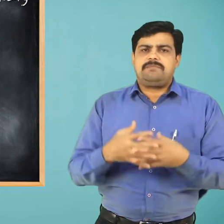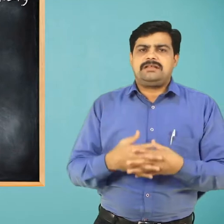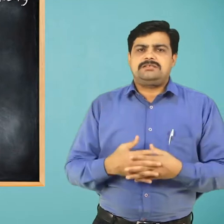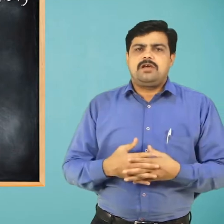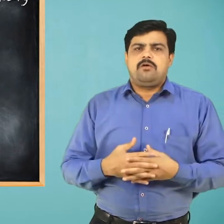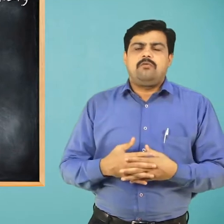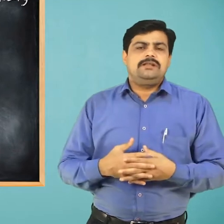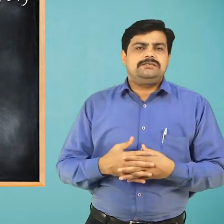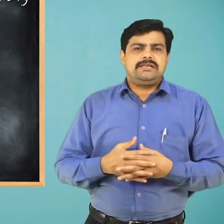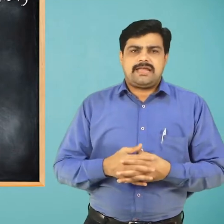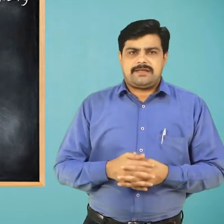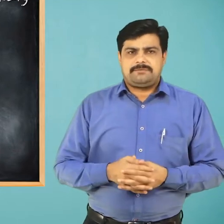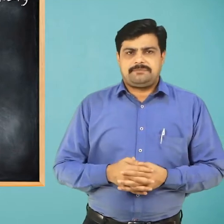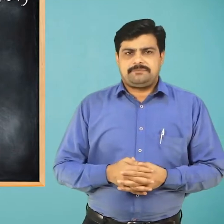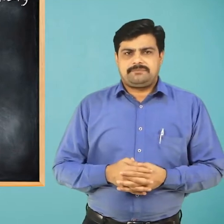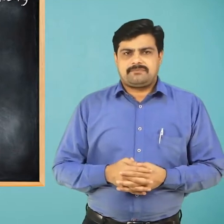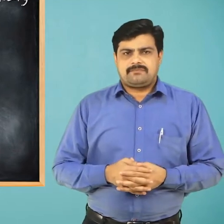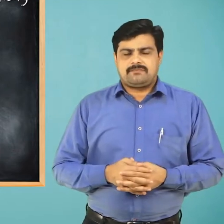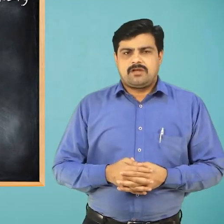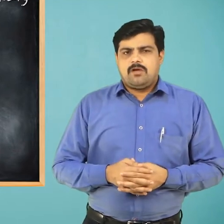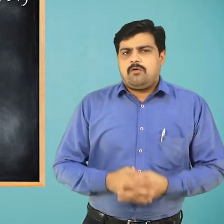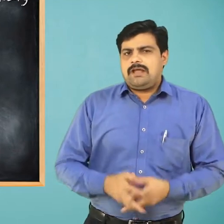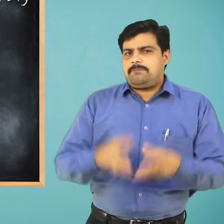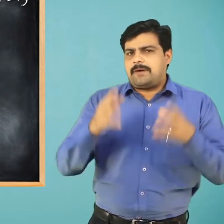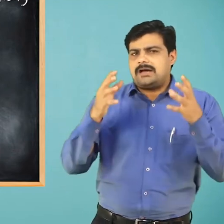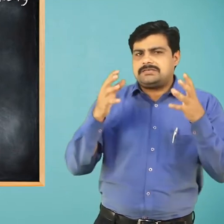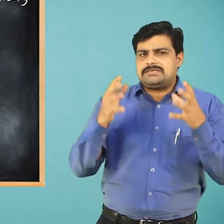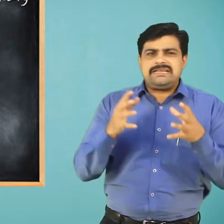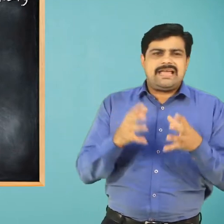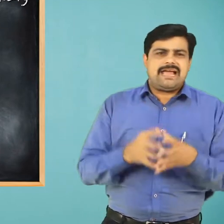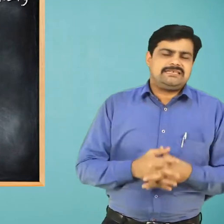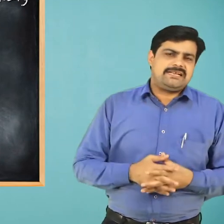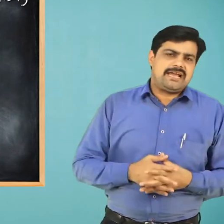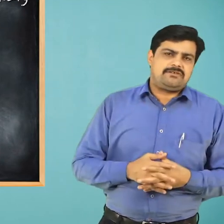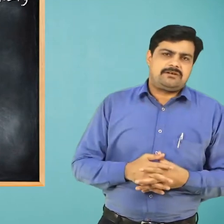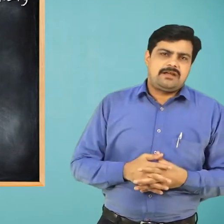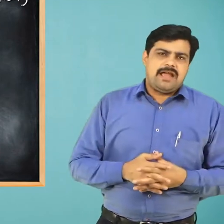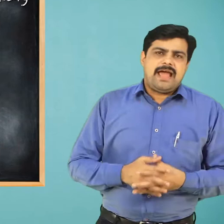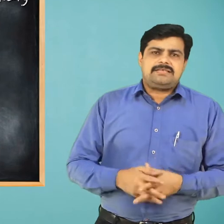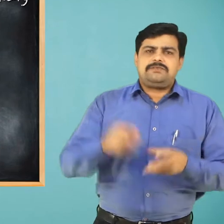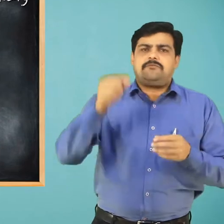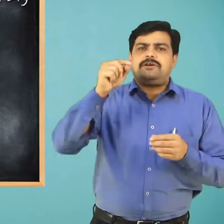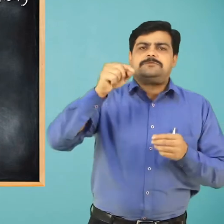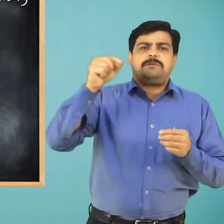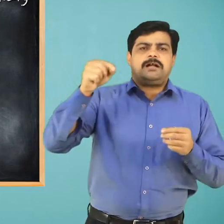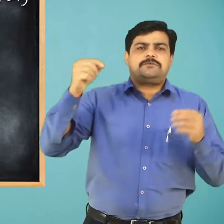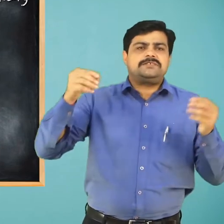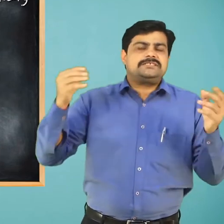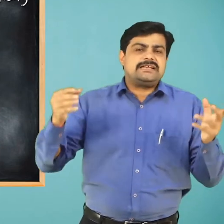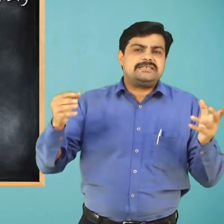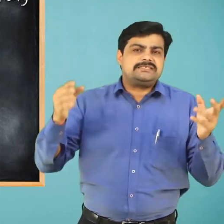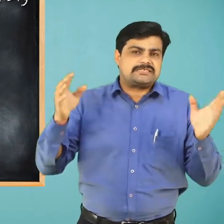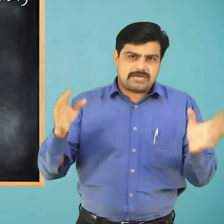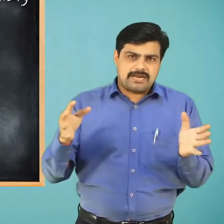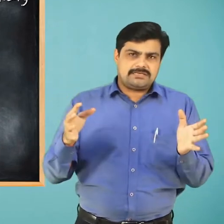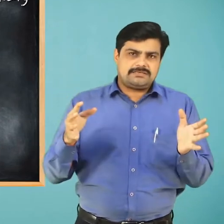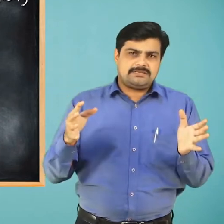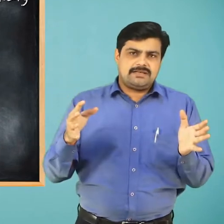shipment will delay. Well, part D has an error, as the first part of the sentence is correct